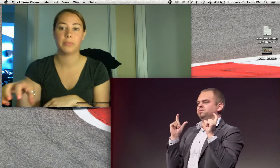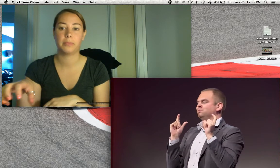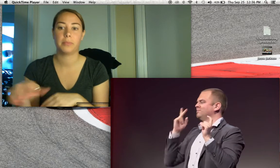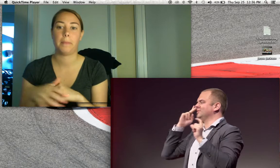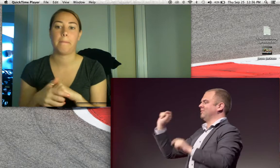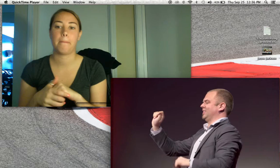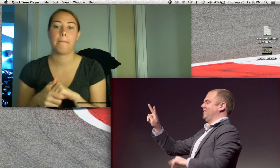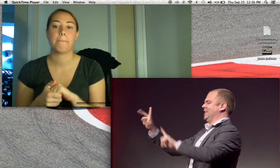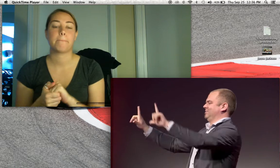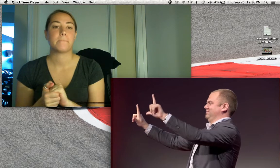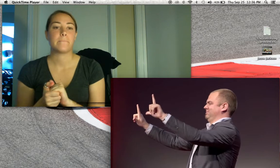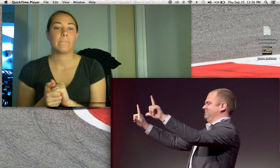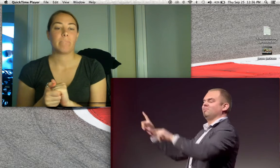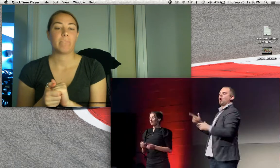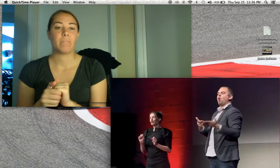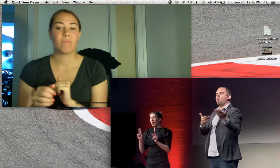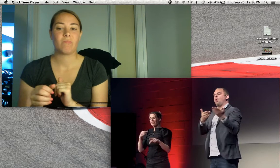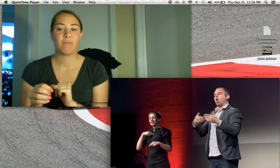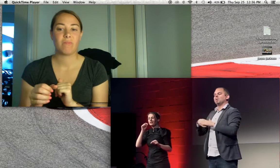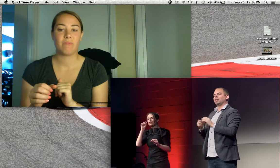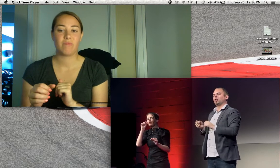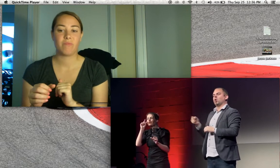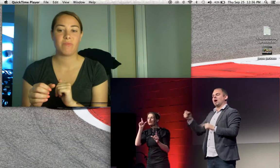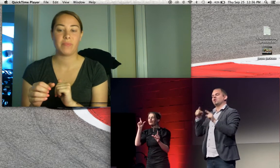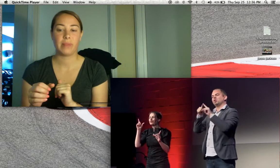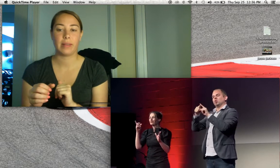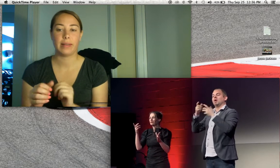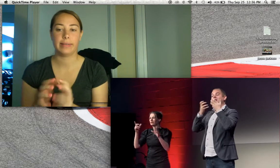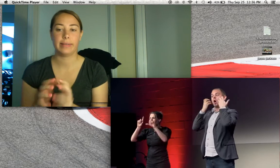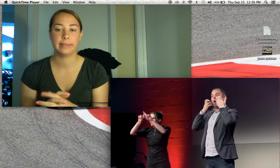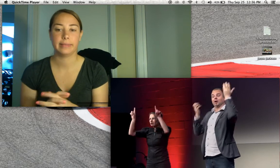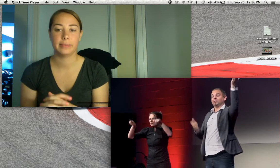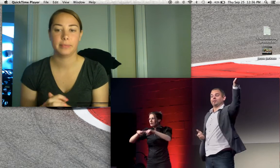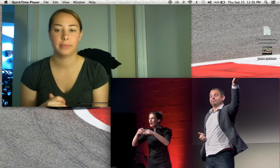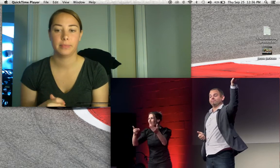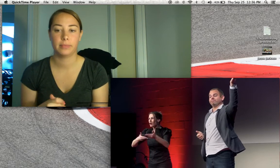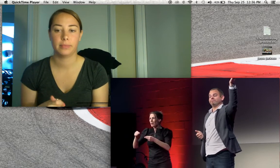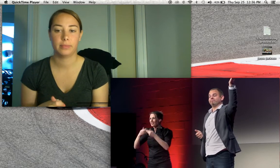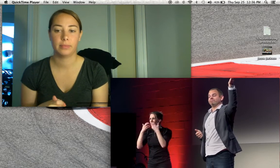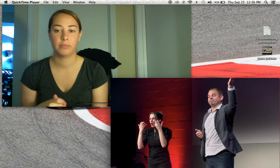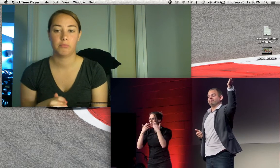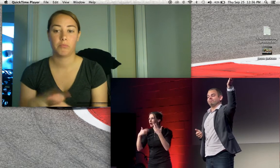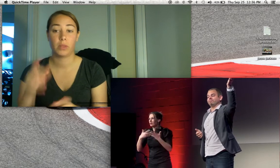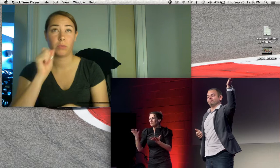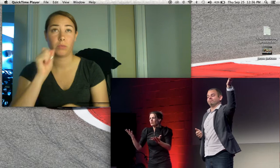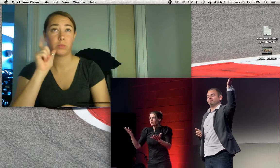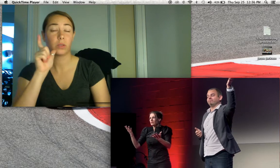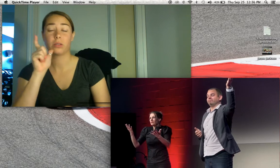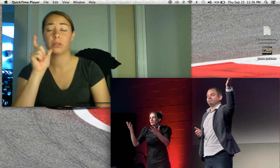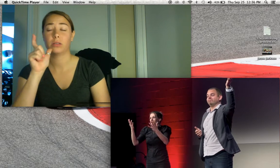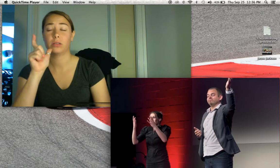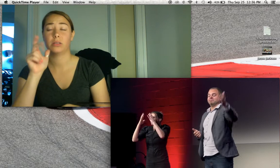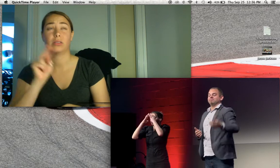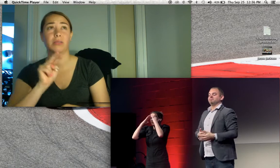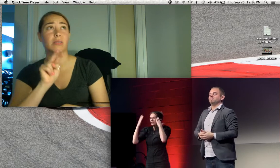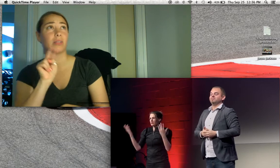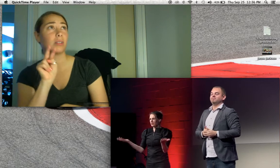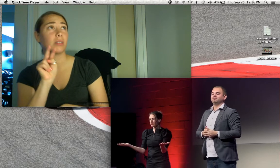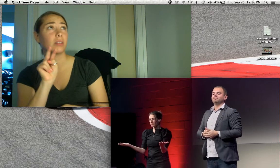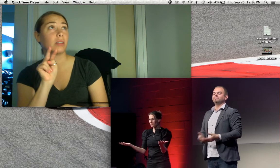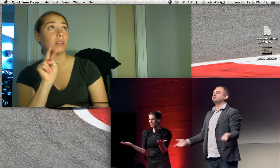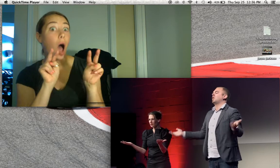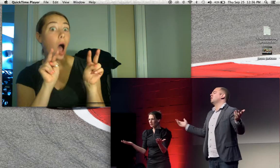So, this TV, I opened my eyes and the TV said, welcome to, in the train to